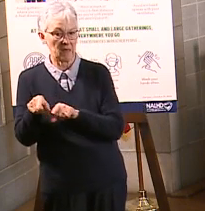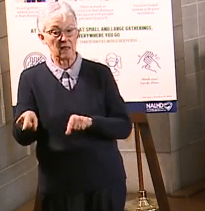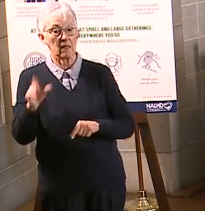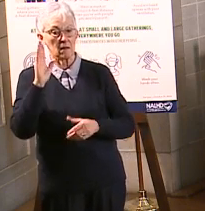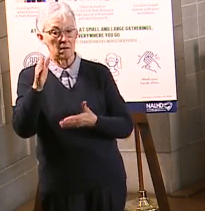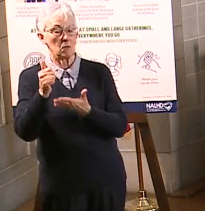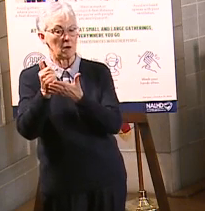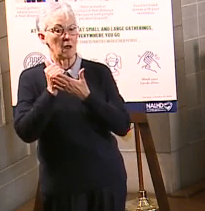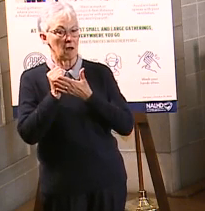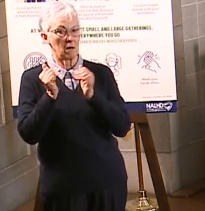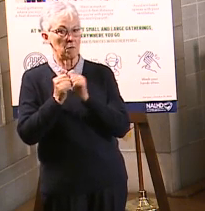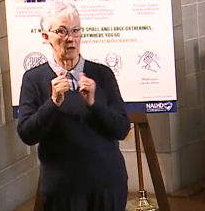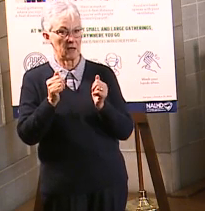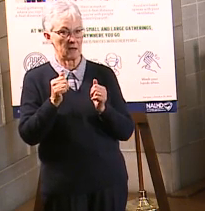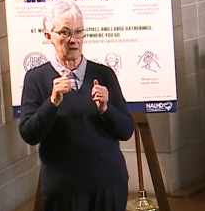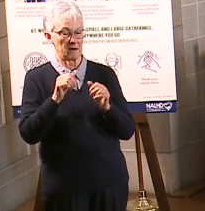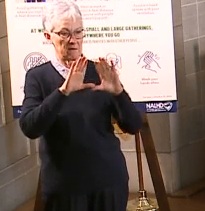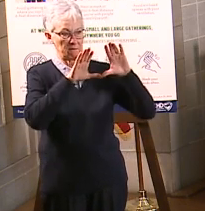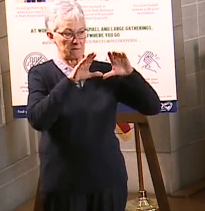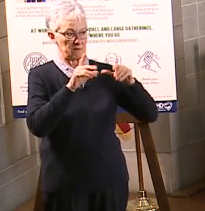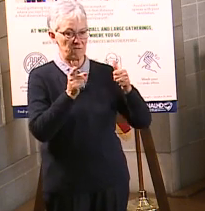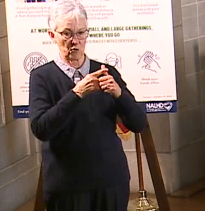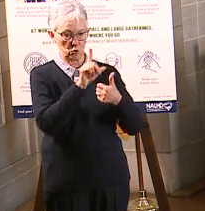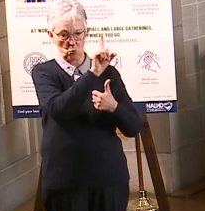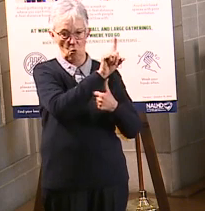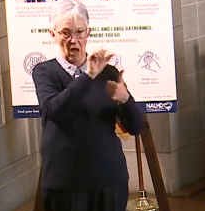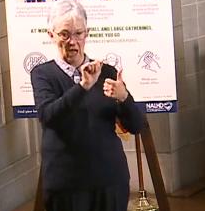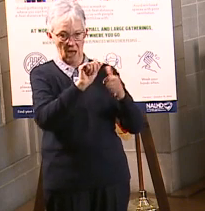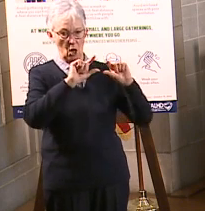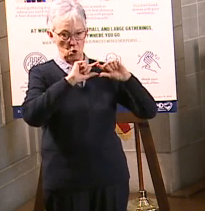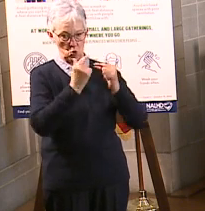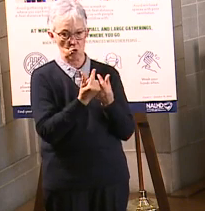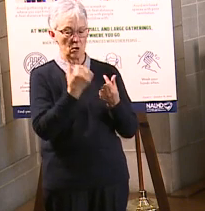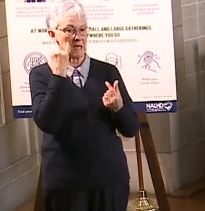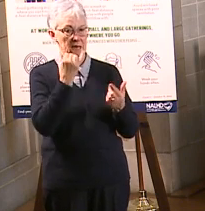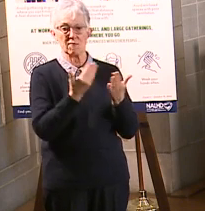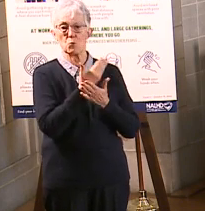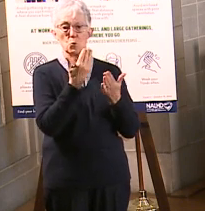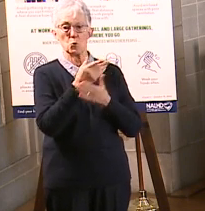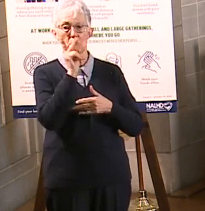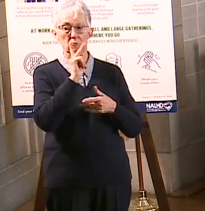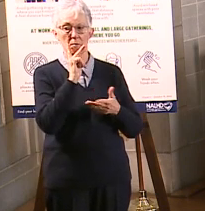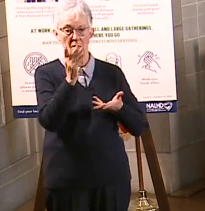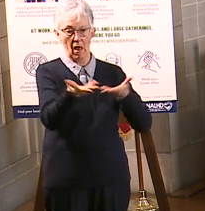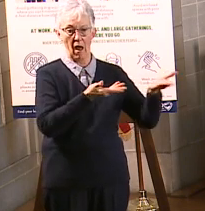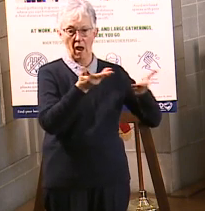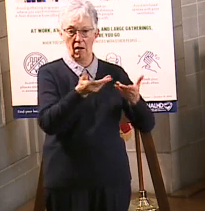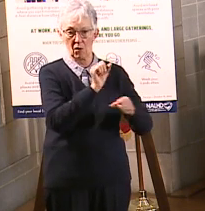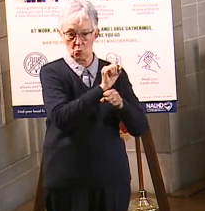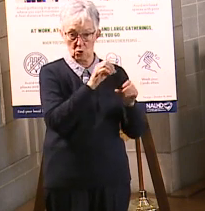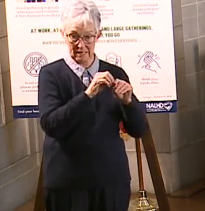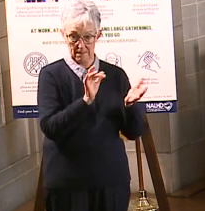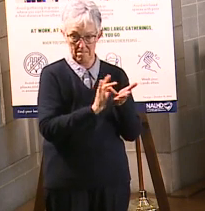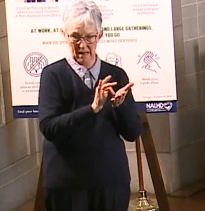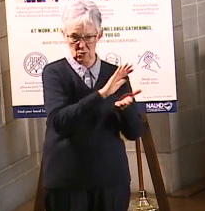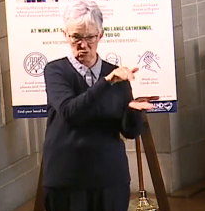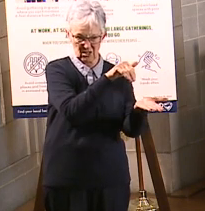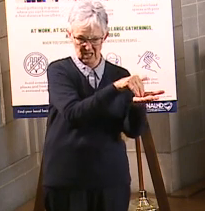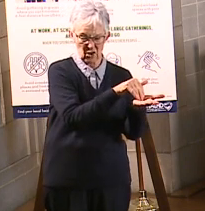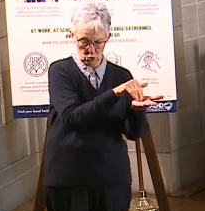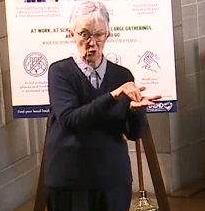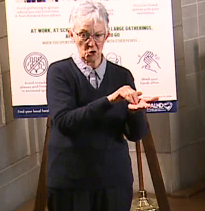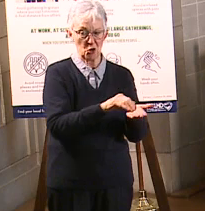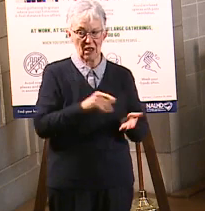there's new hires in healthcare, et cetera, they can go and get vaccinated in these locations as well. So I think we're going to have a lot of details coming